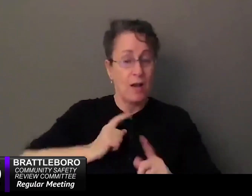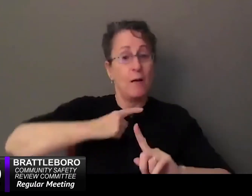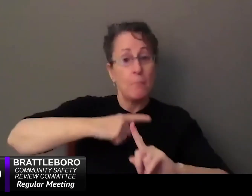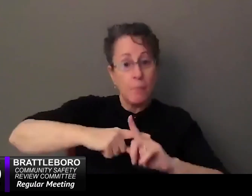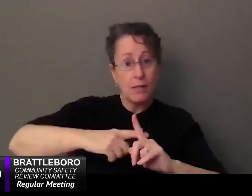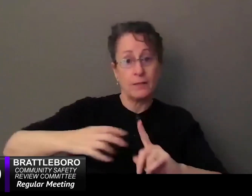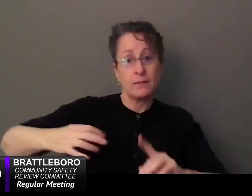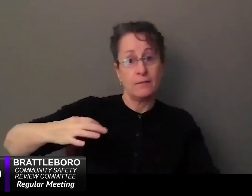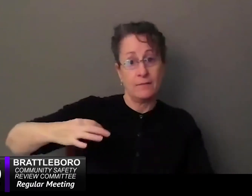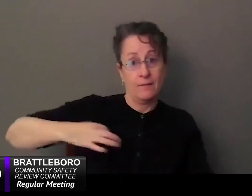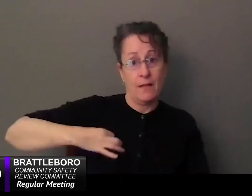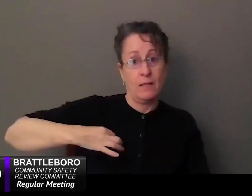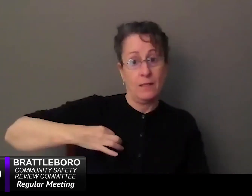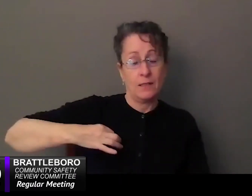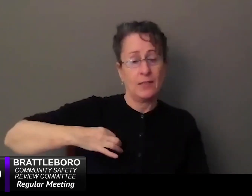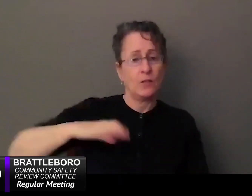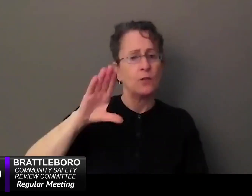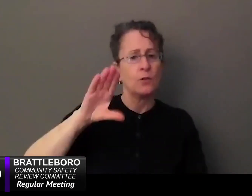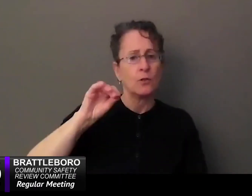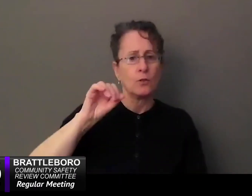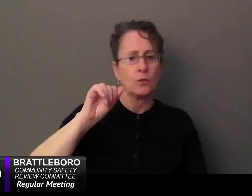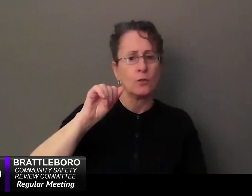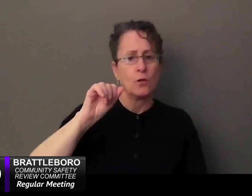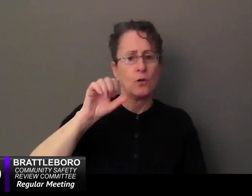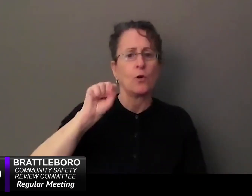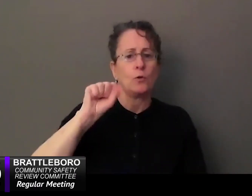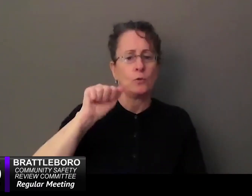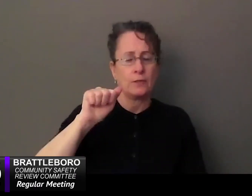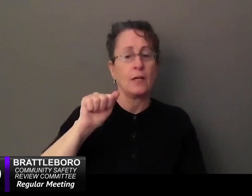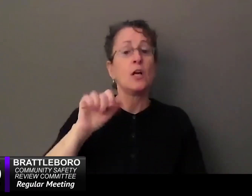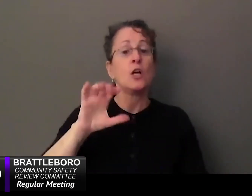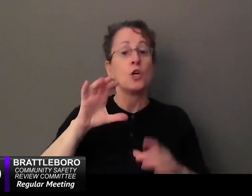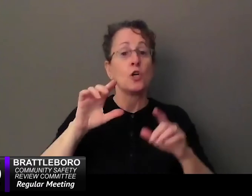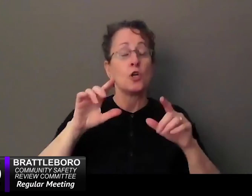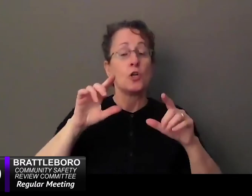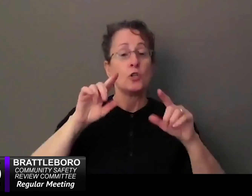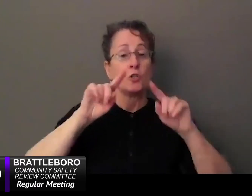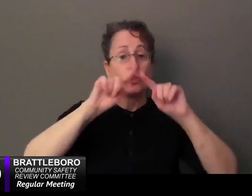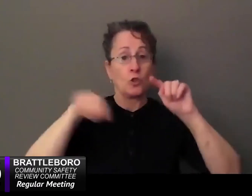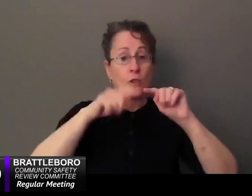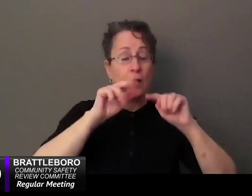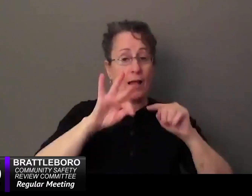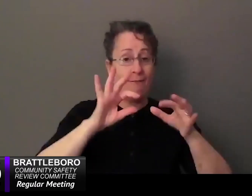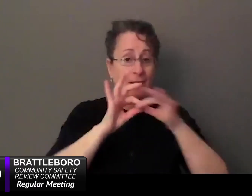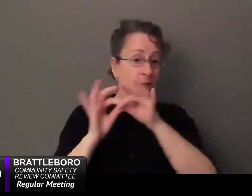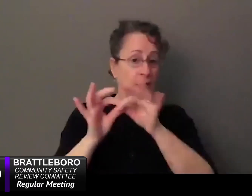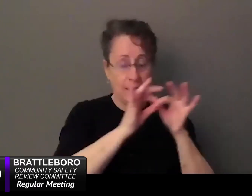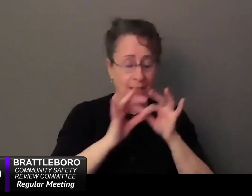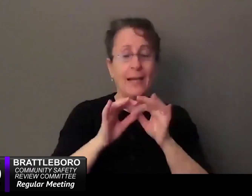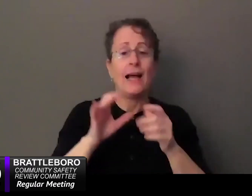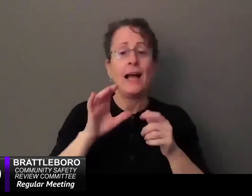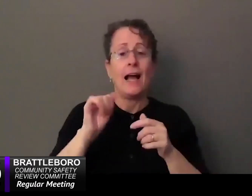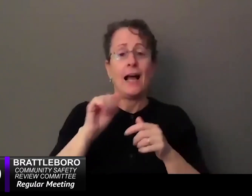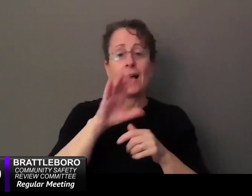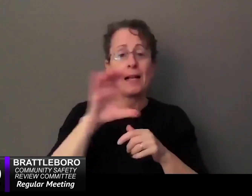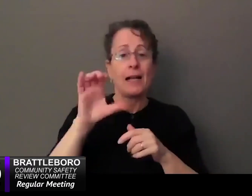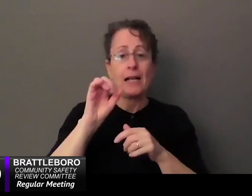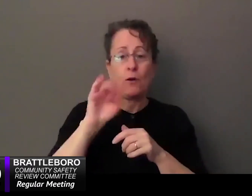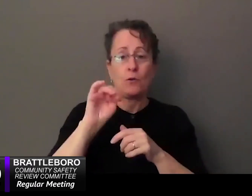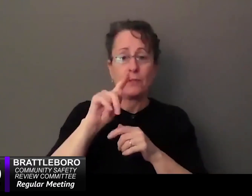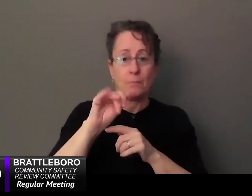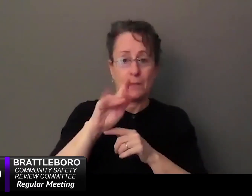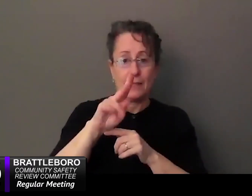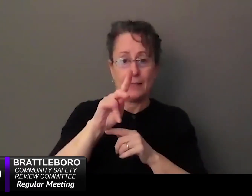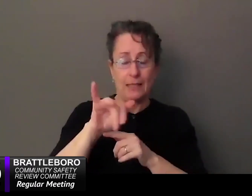of COSA, a Circle of Accountability and Support, and working with people who have recently been incarcerated and who